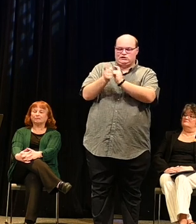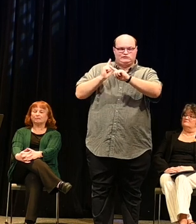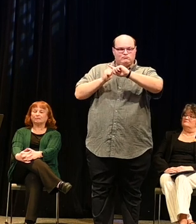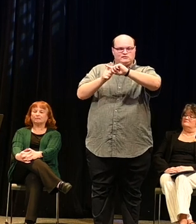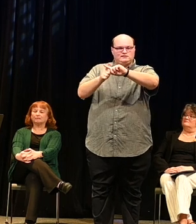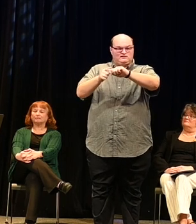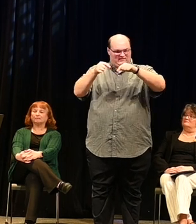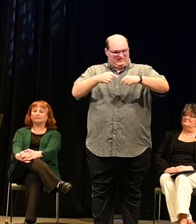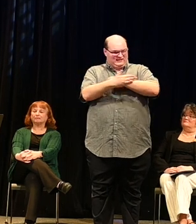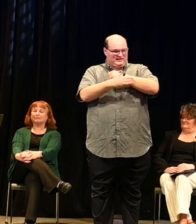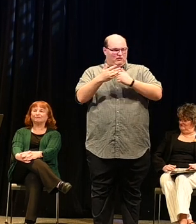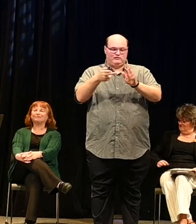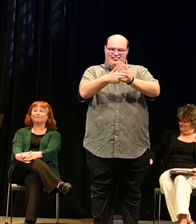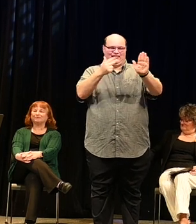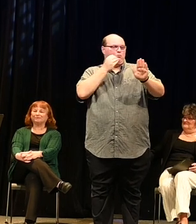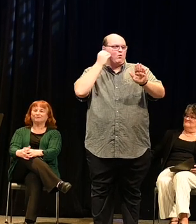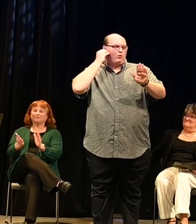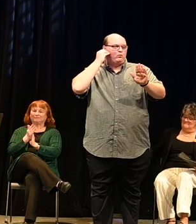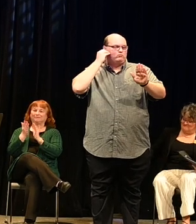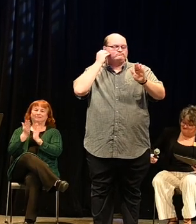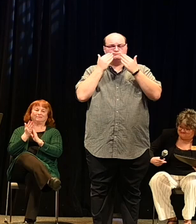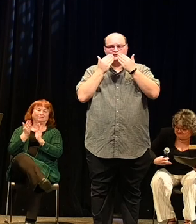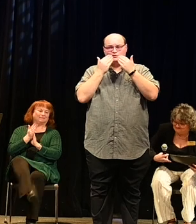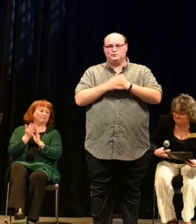that I call home. Thank you.